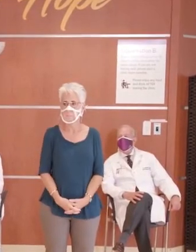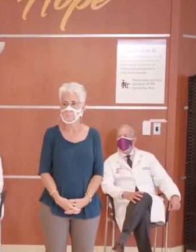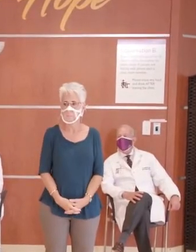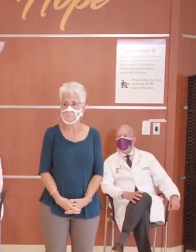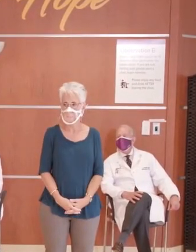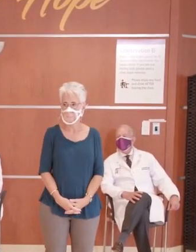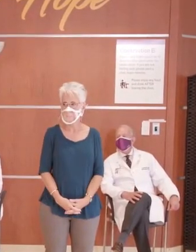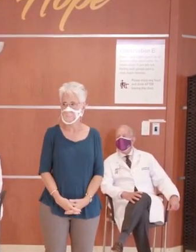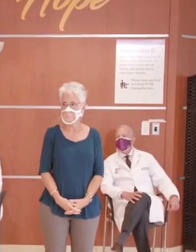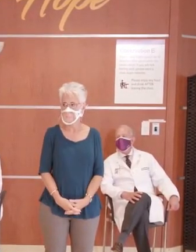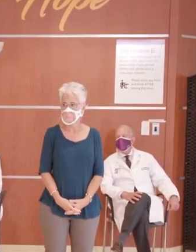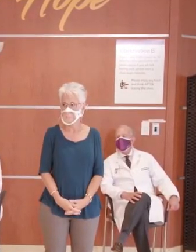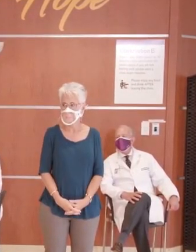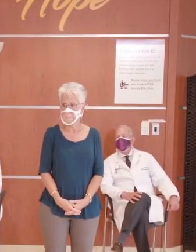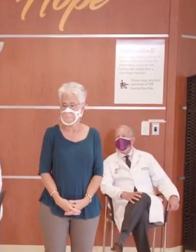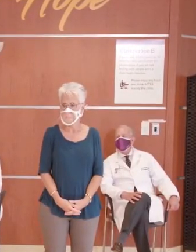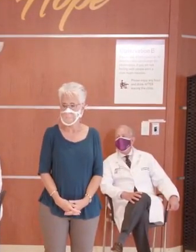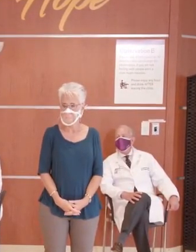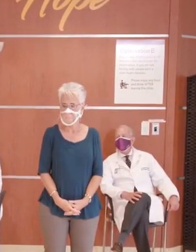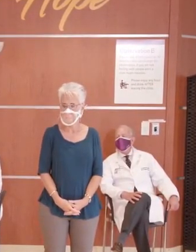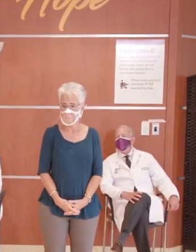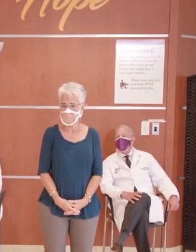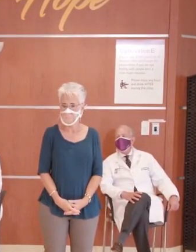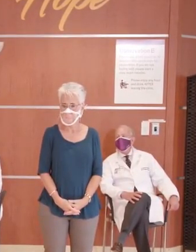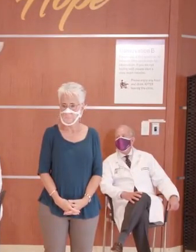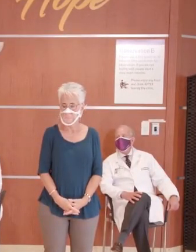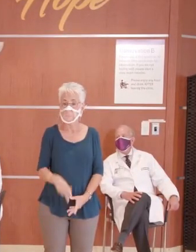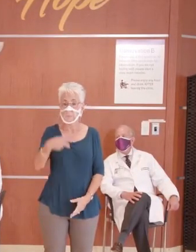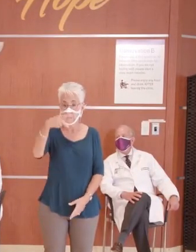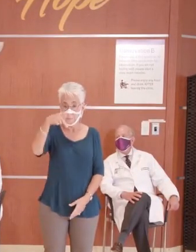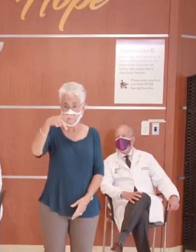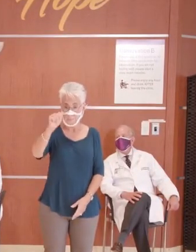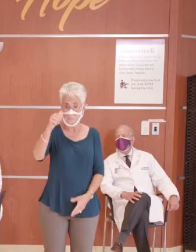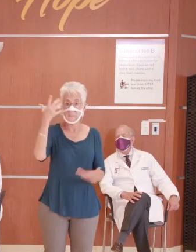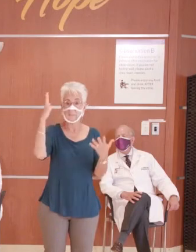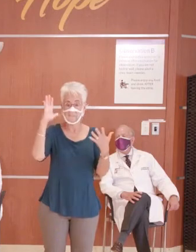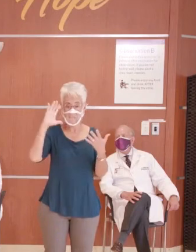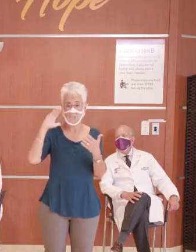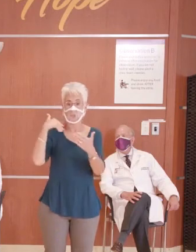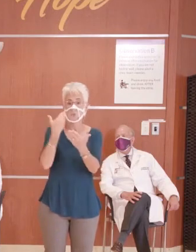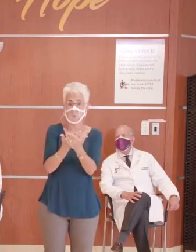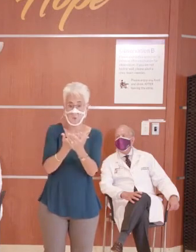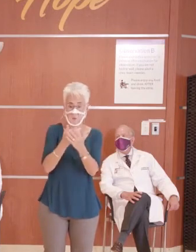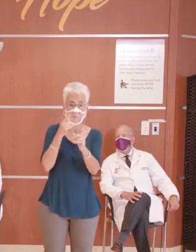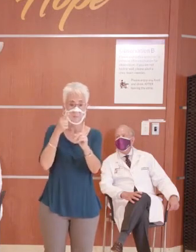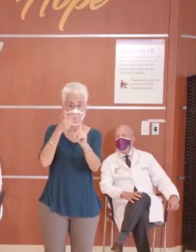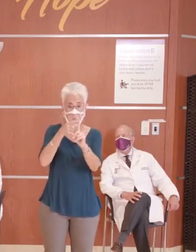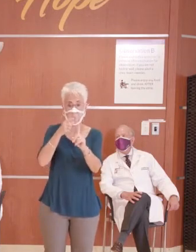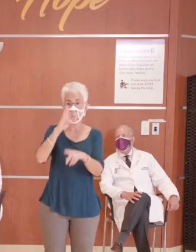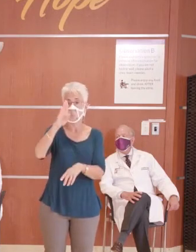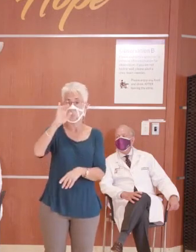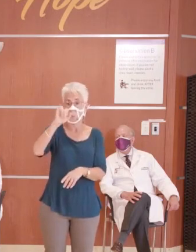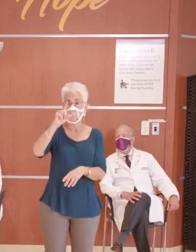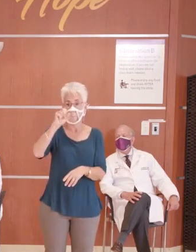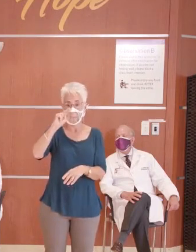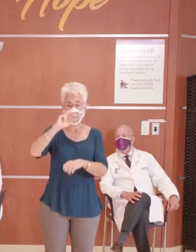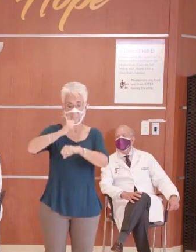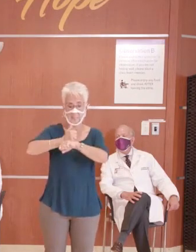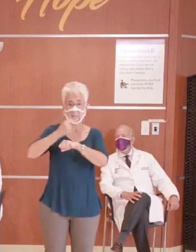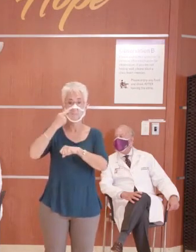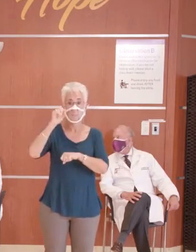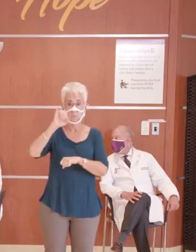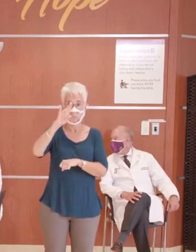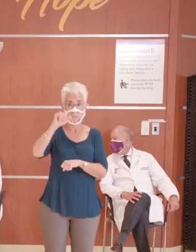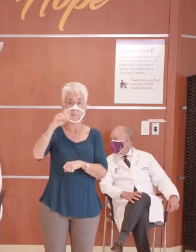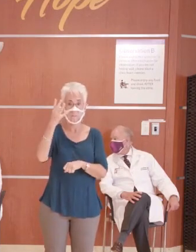Hello. I just had a question. Since Pennsylvania did hit the goal that Biden set for July 4th with at